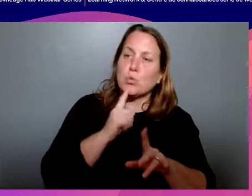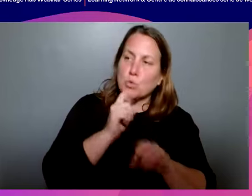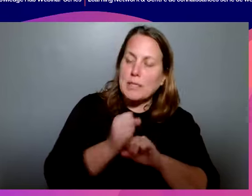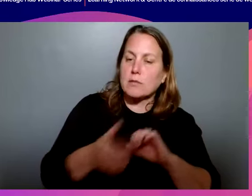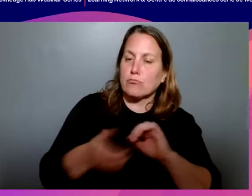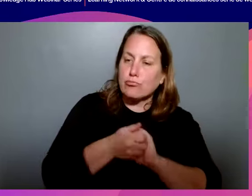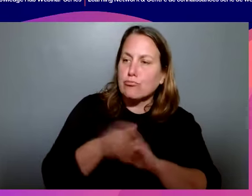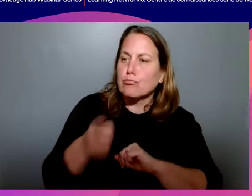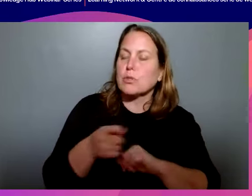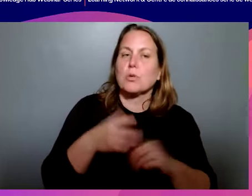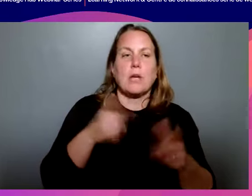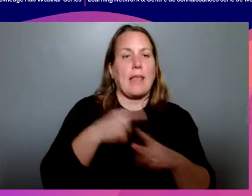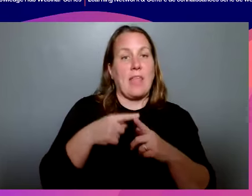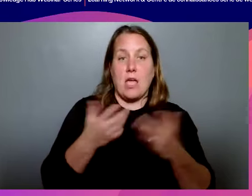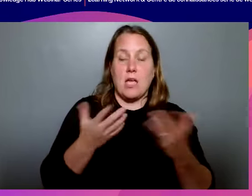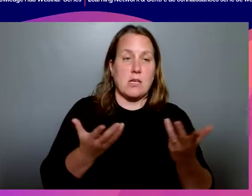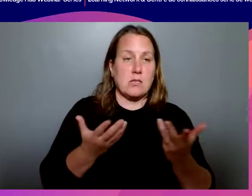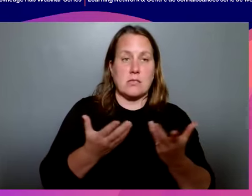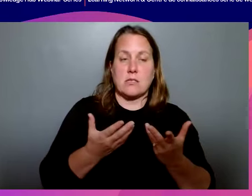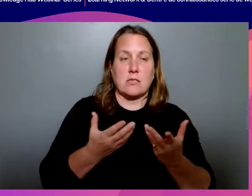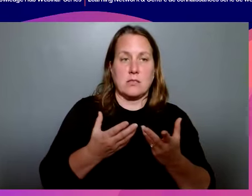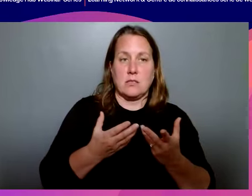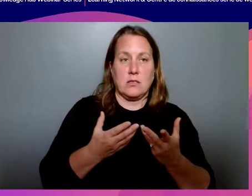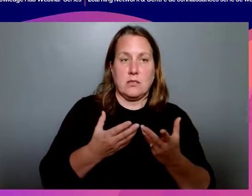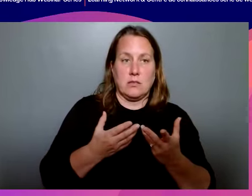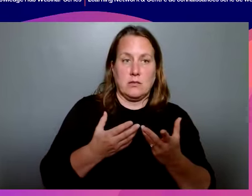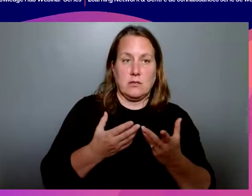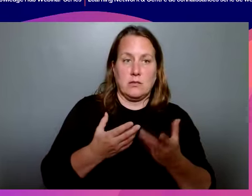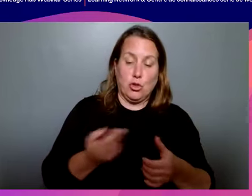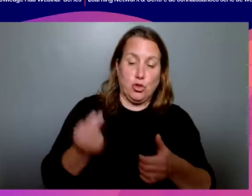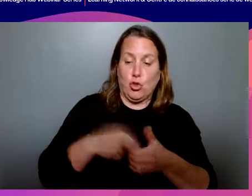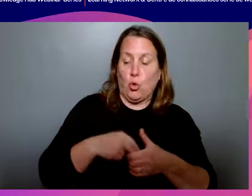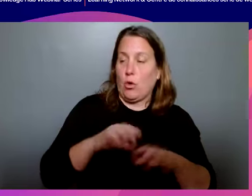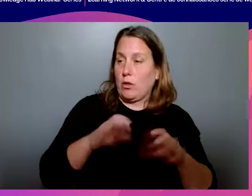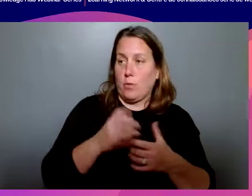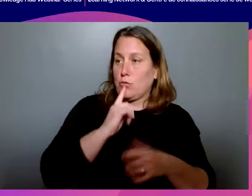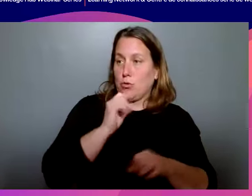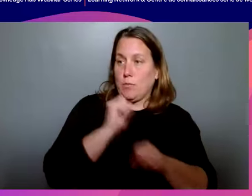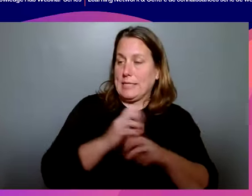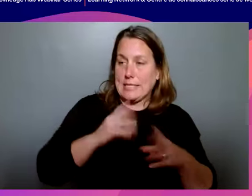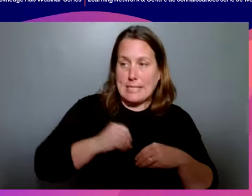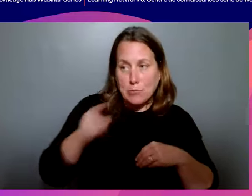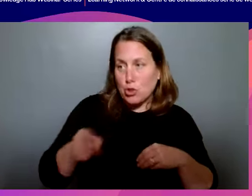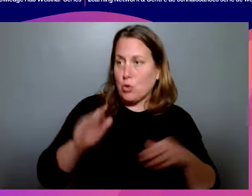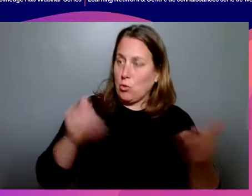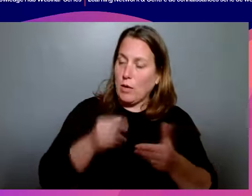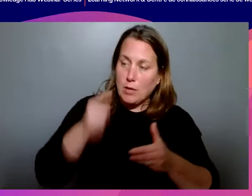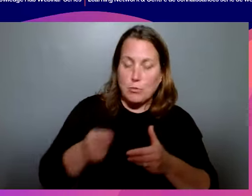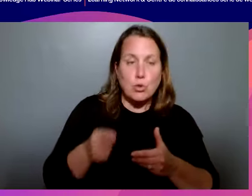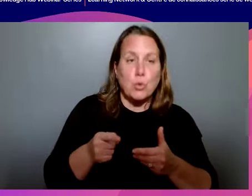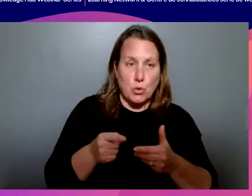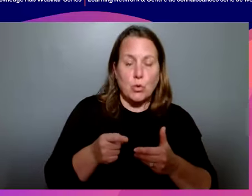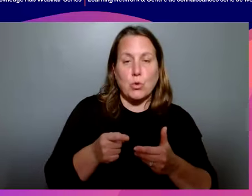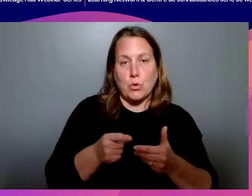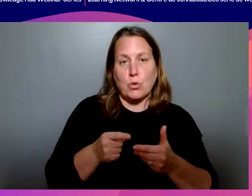surrounding yourself with people who are accepting and welcoming, despite the fact that